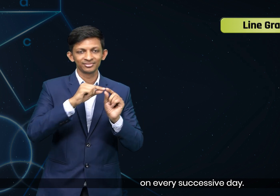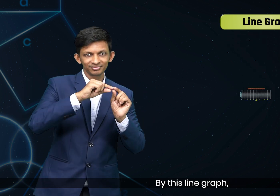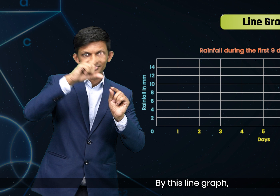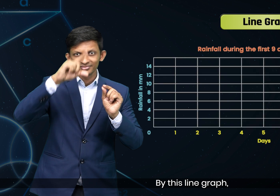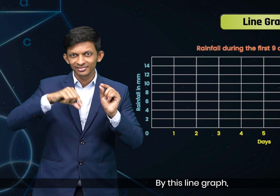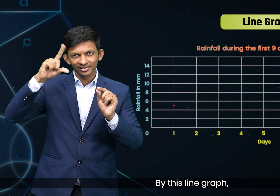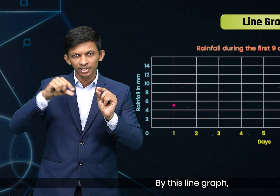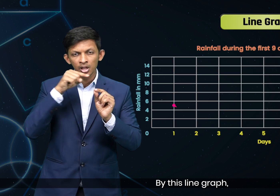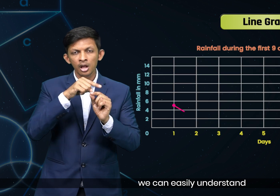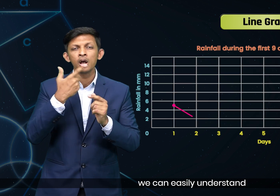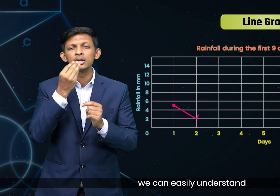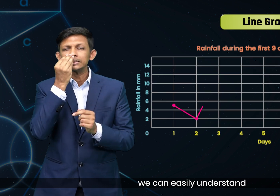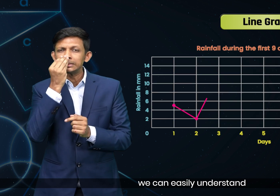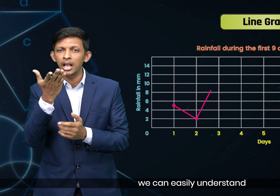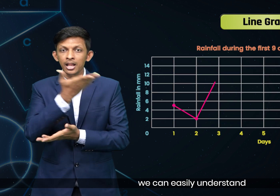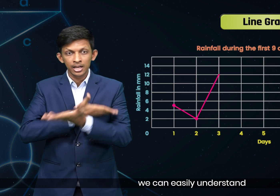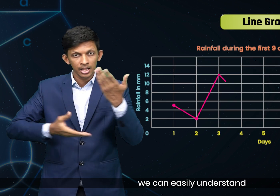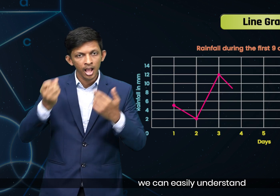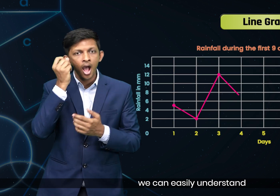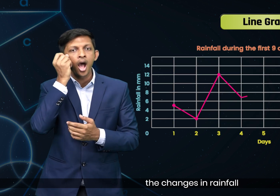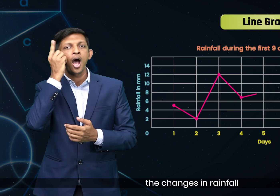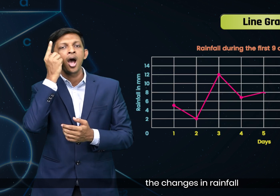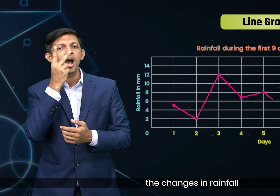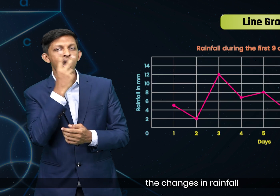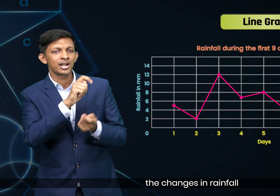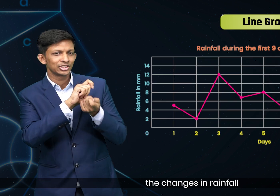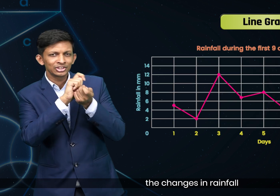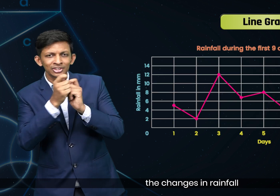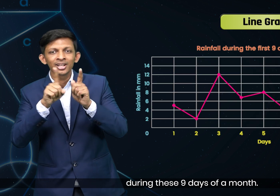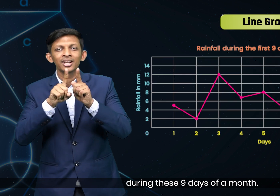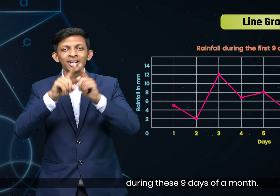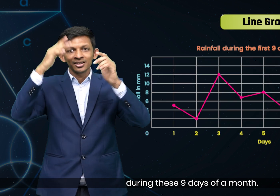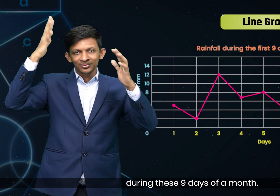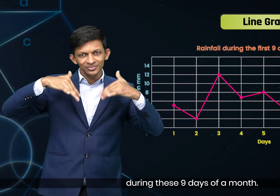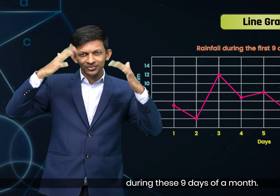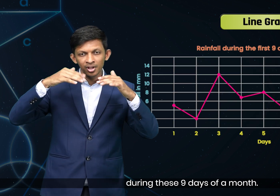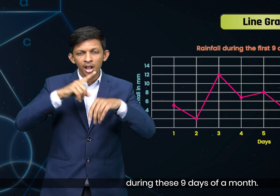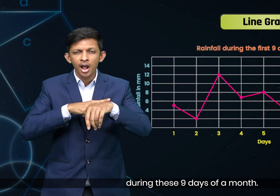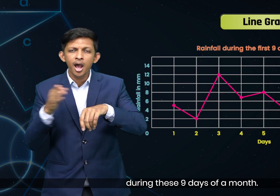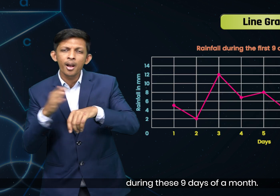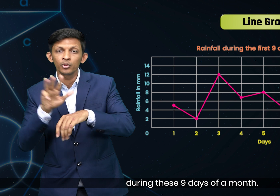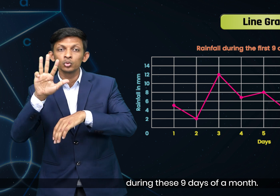By this line graph, we can easily understand the changes in rainfall during these 9 days of a month.